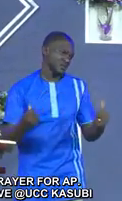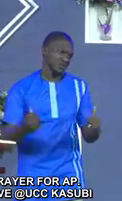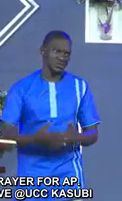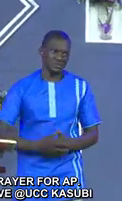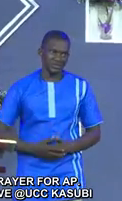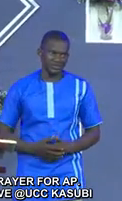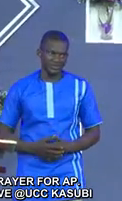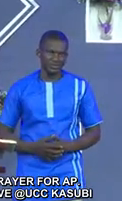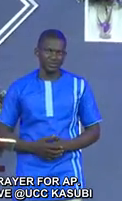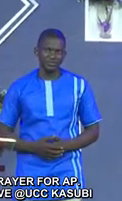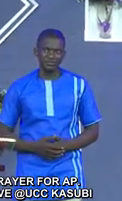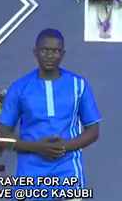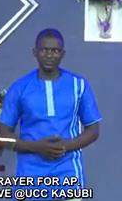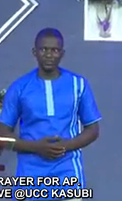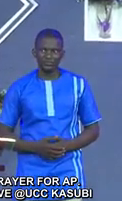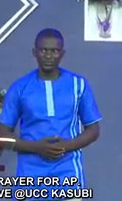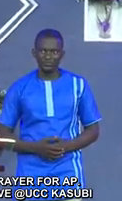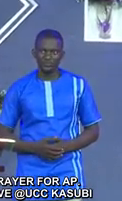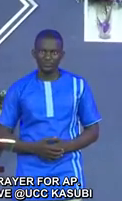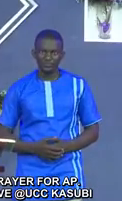healed.